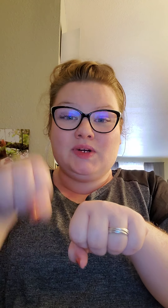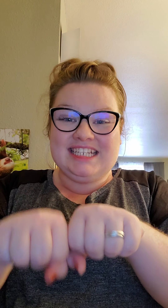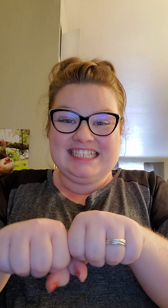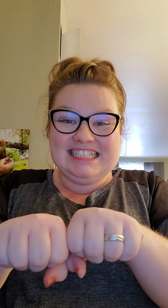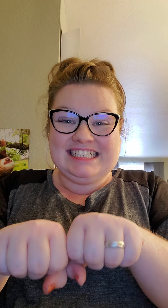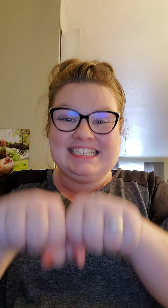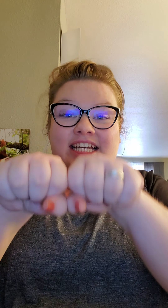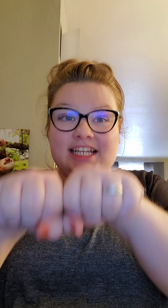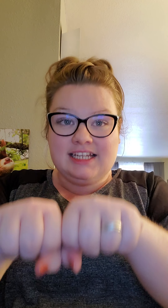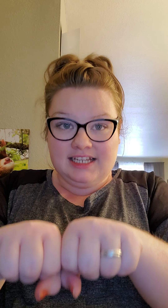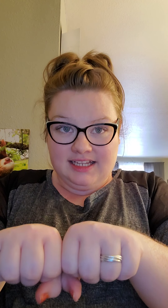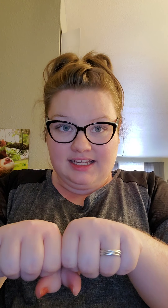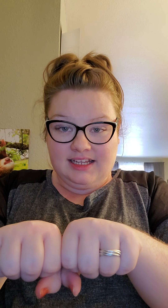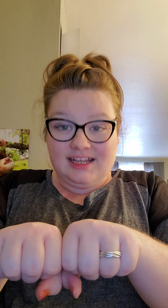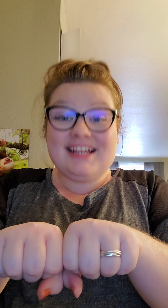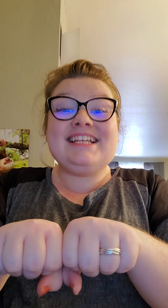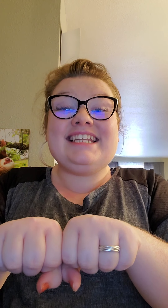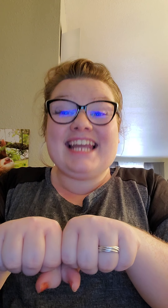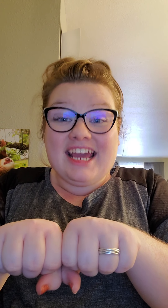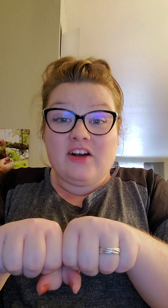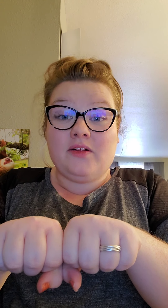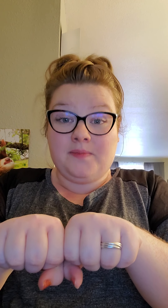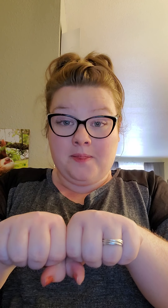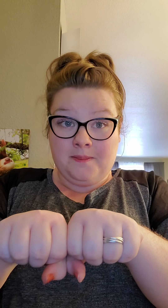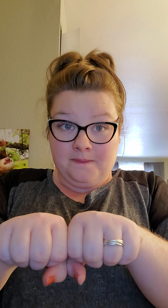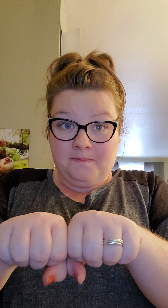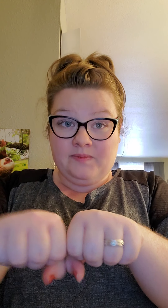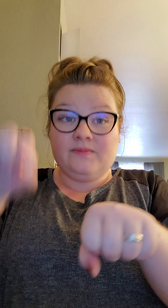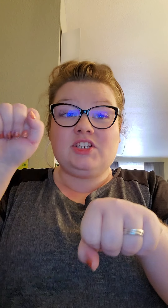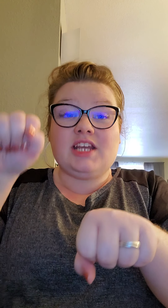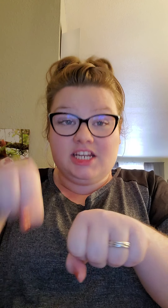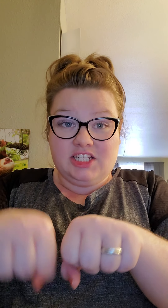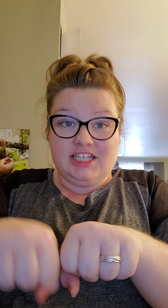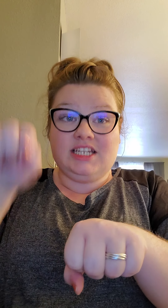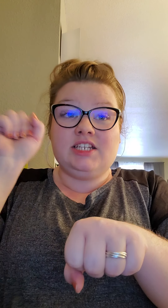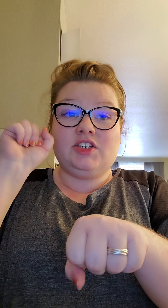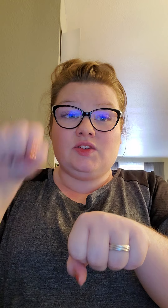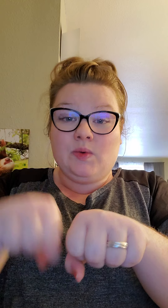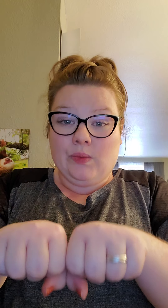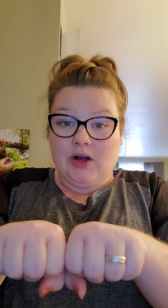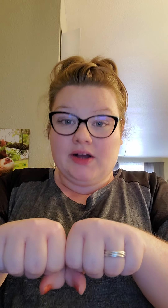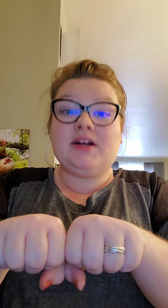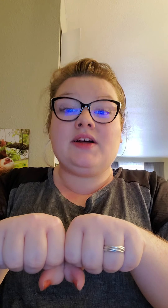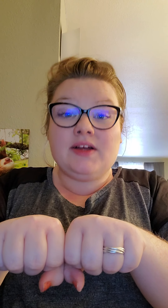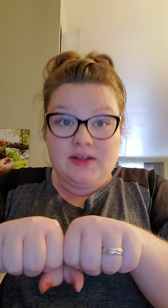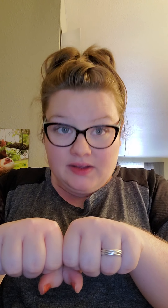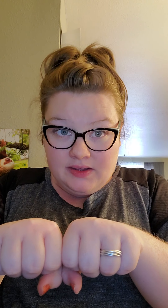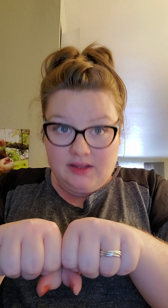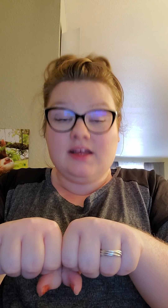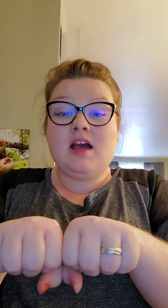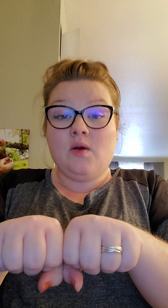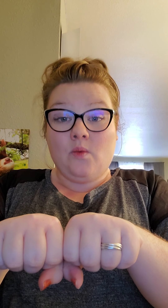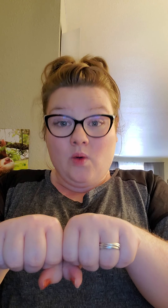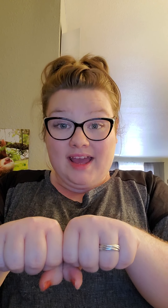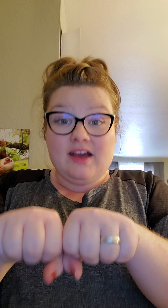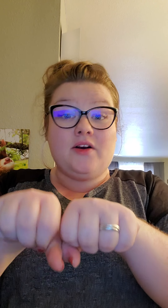n. Nail. Change n to w. Whale.